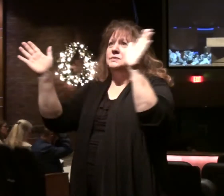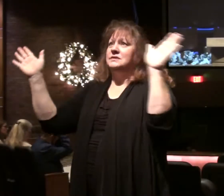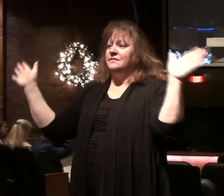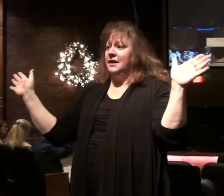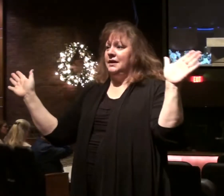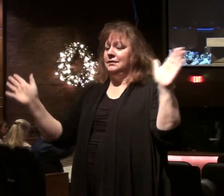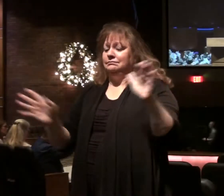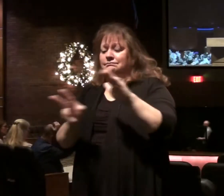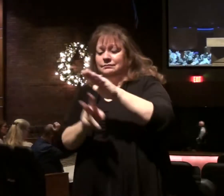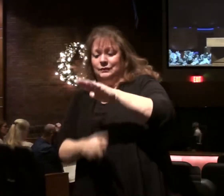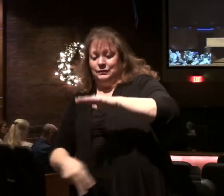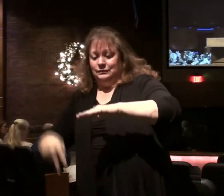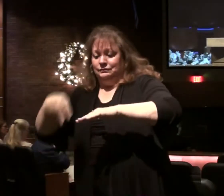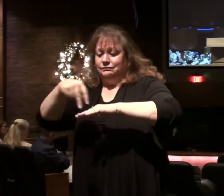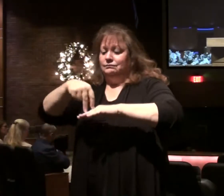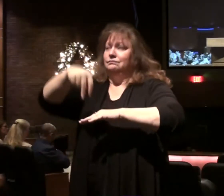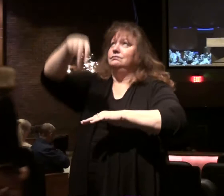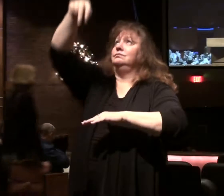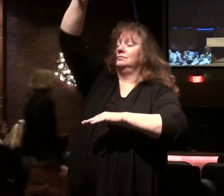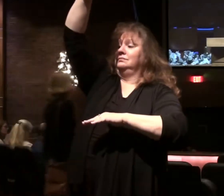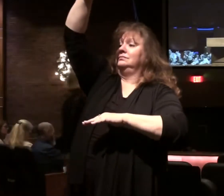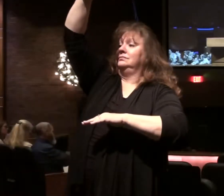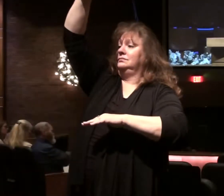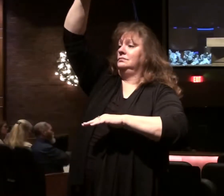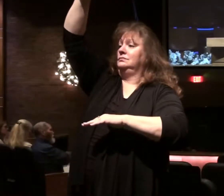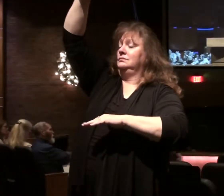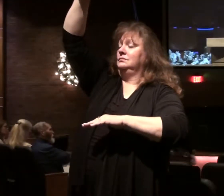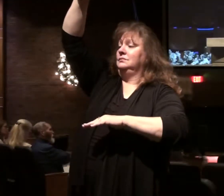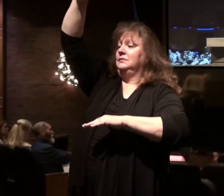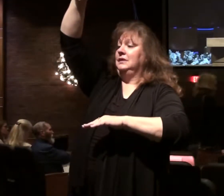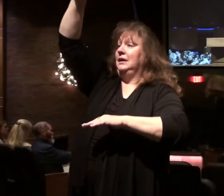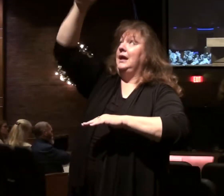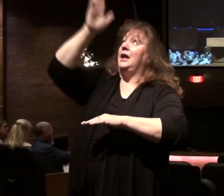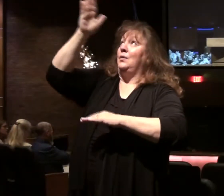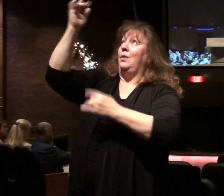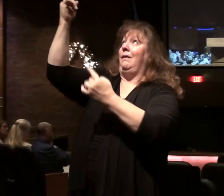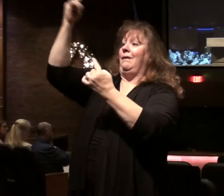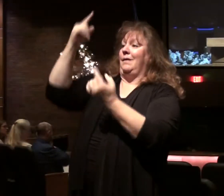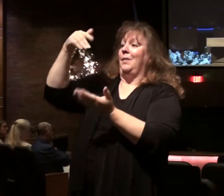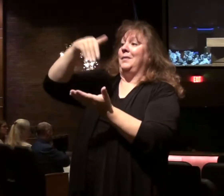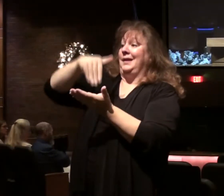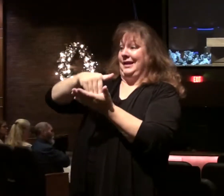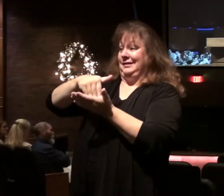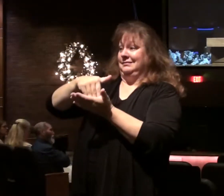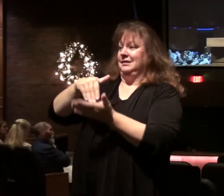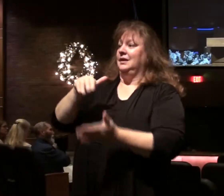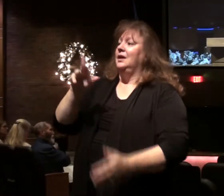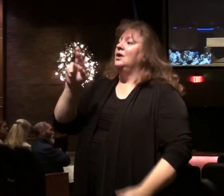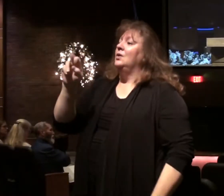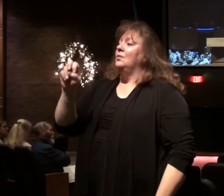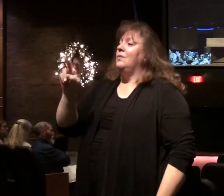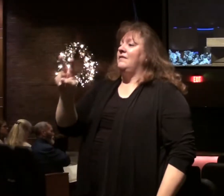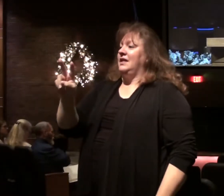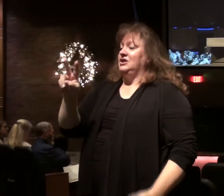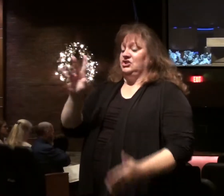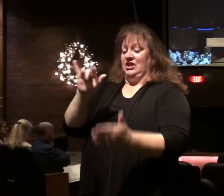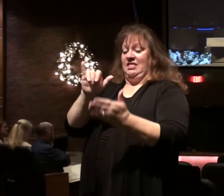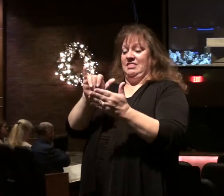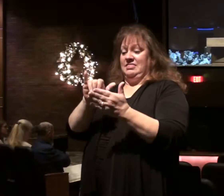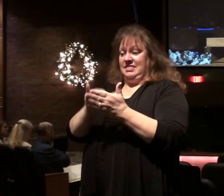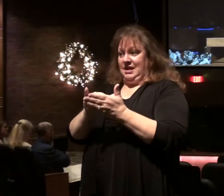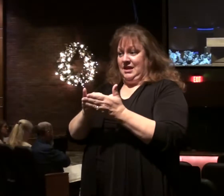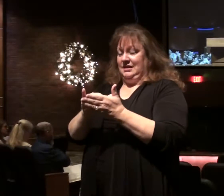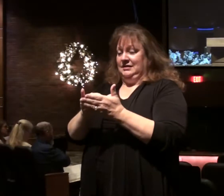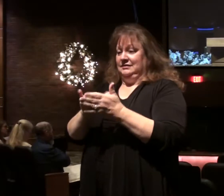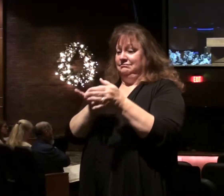dead, ascended to heaven, and coming again. In the book of Revelation is about events leading